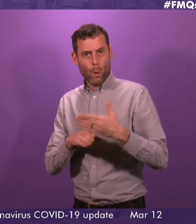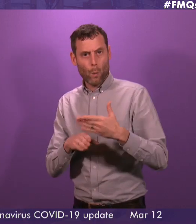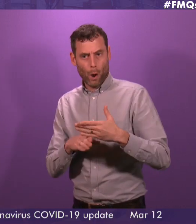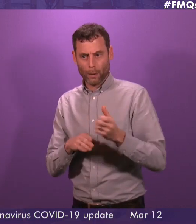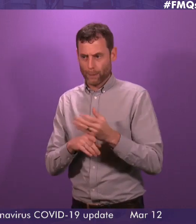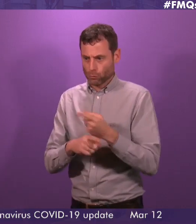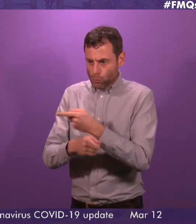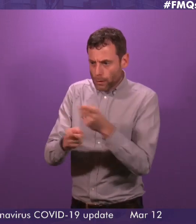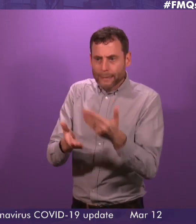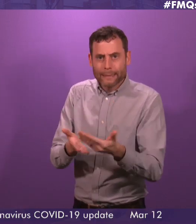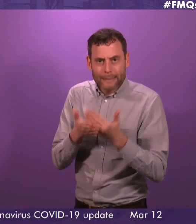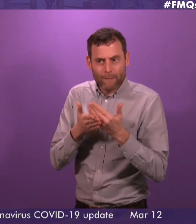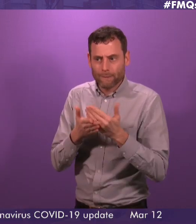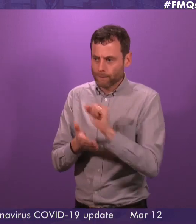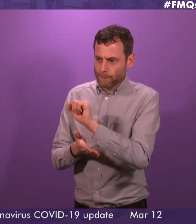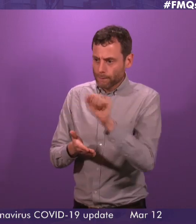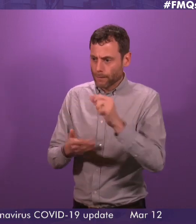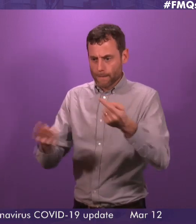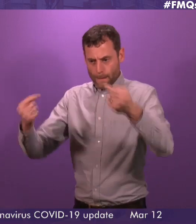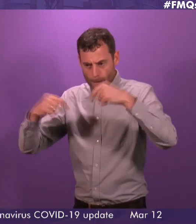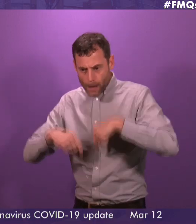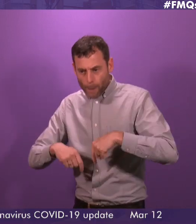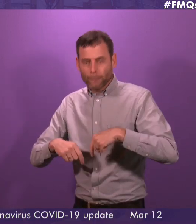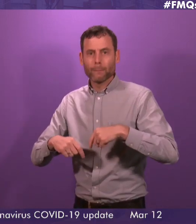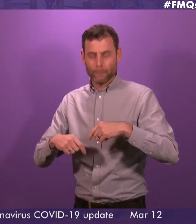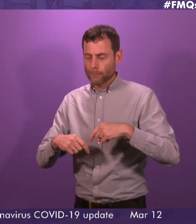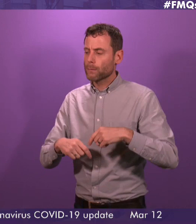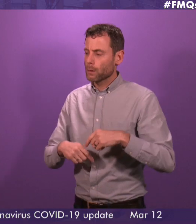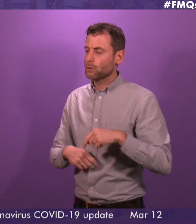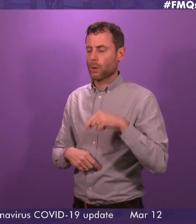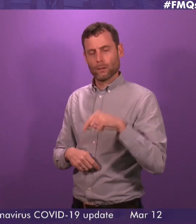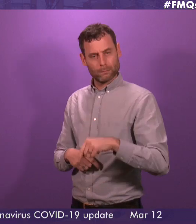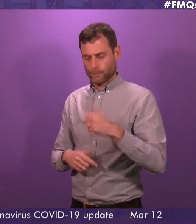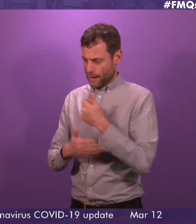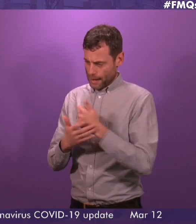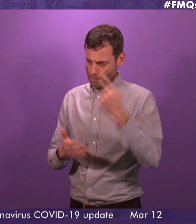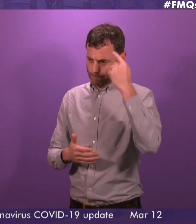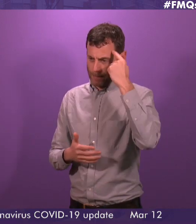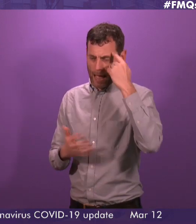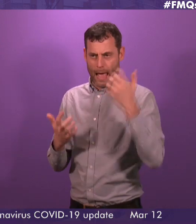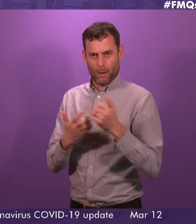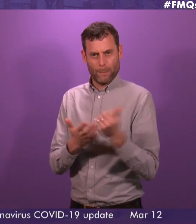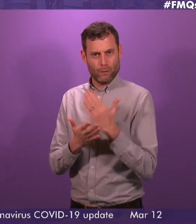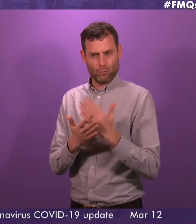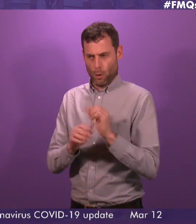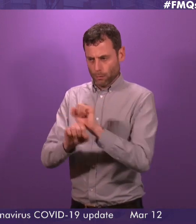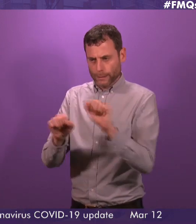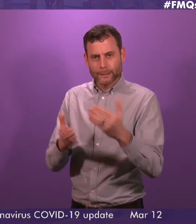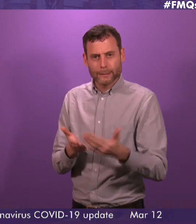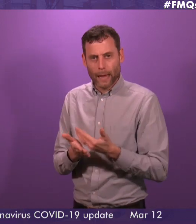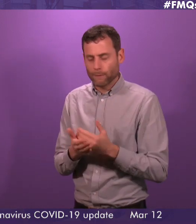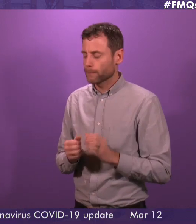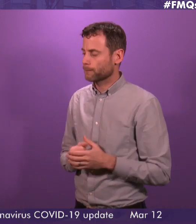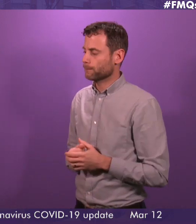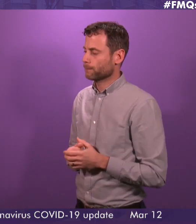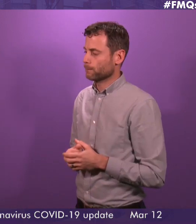local offices, and all those who visit both locations, and this will continue to be at the forefront of our minds. At